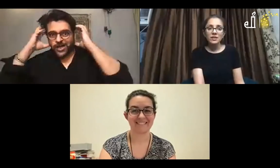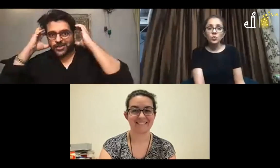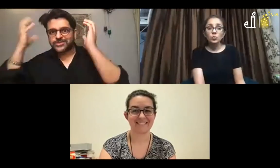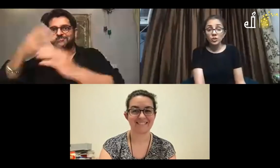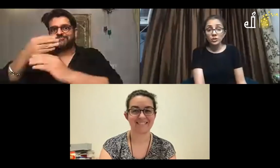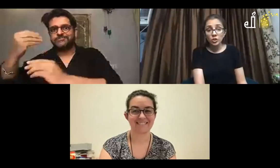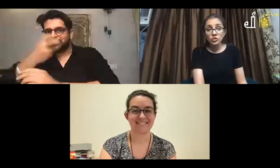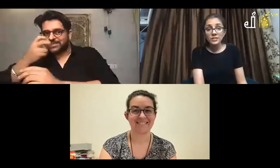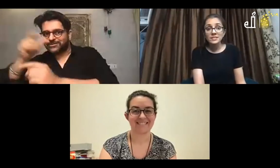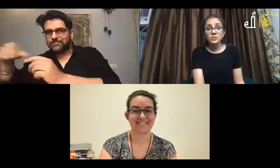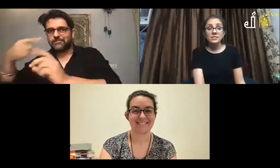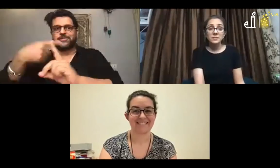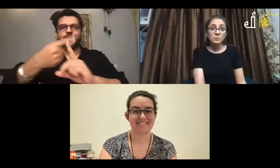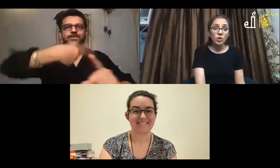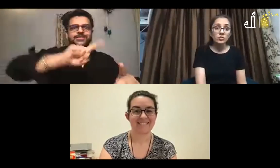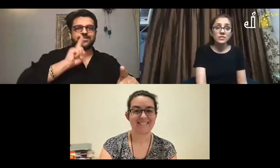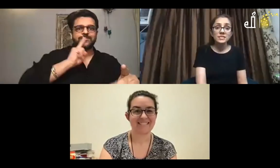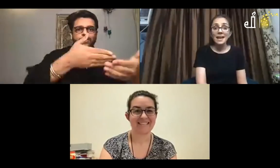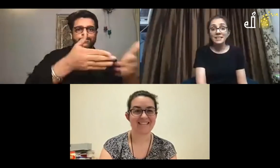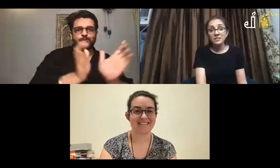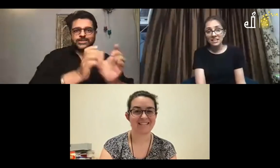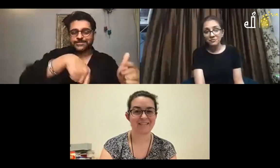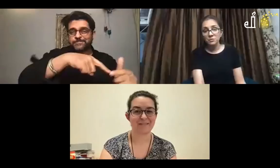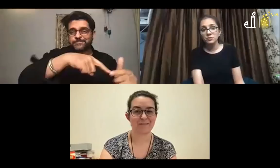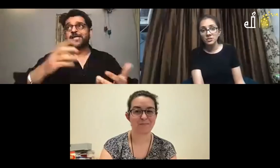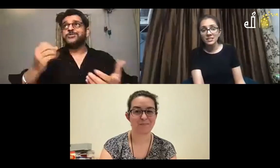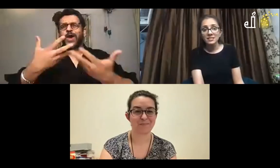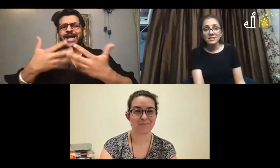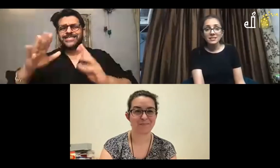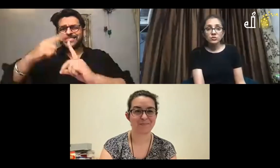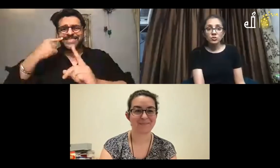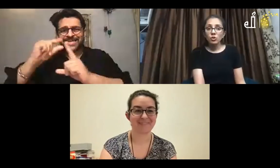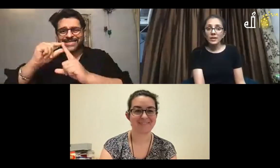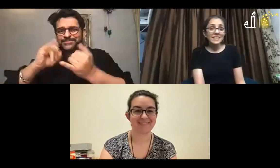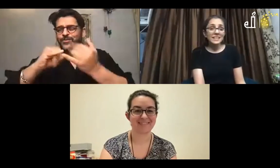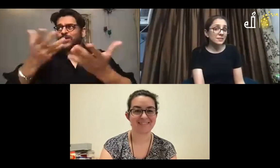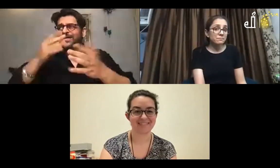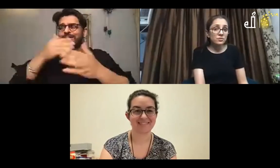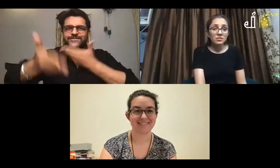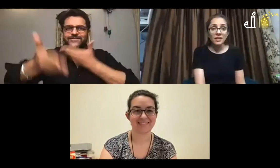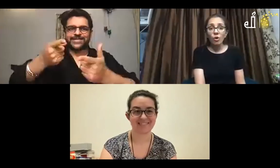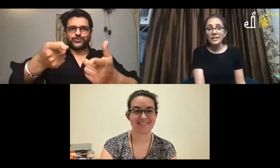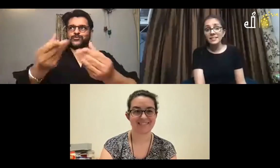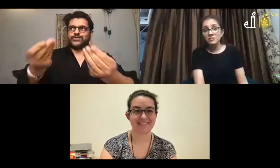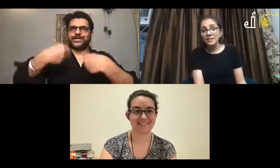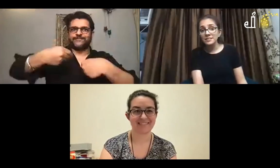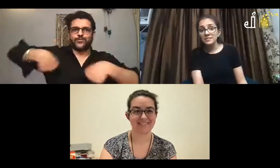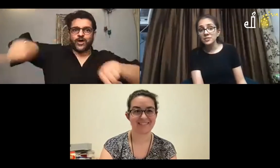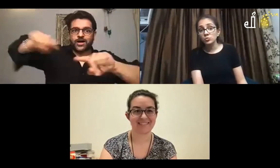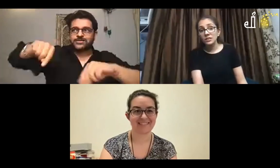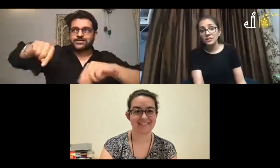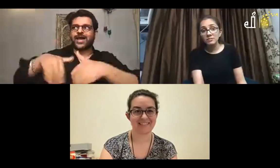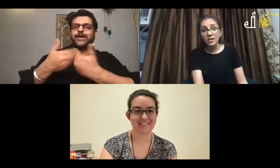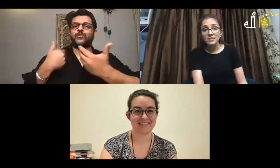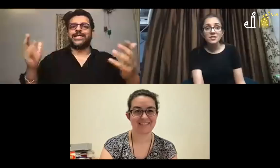together with the audiologists, with the speech pathologists and the deaf community. So any tips or any advice that you